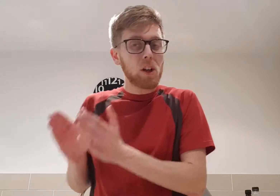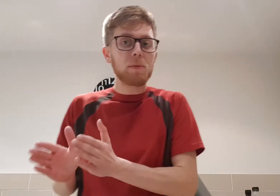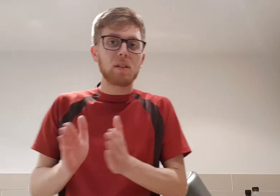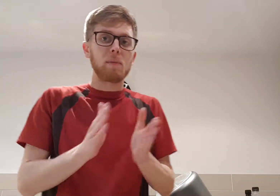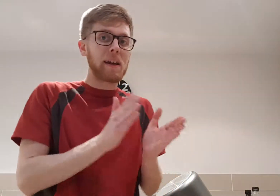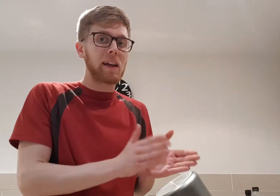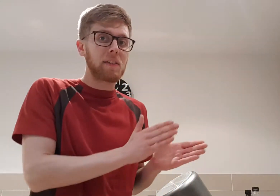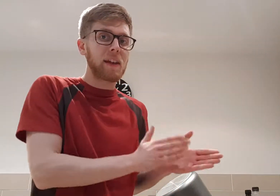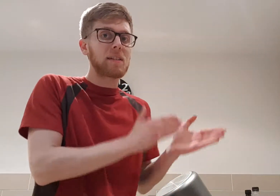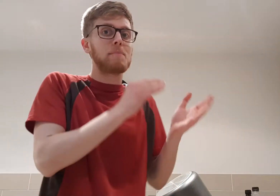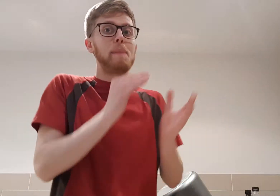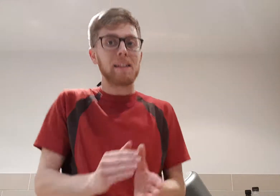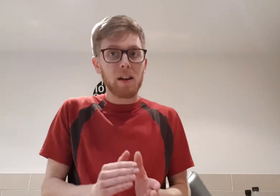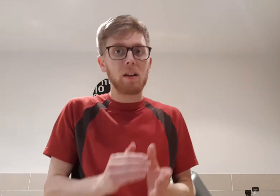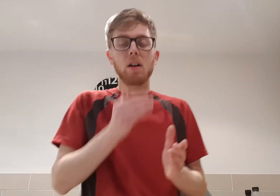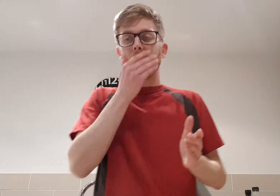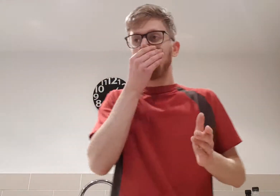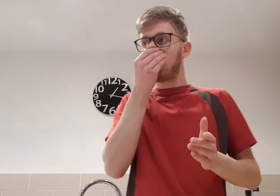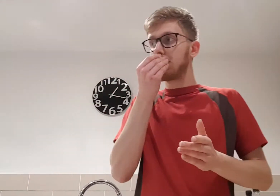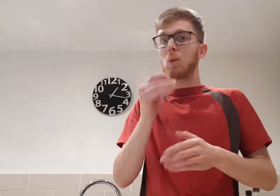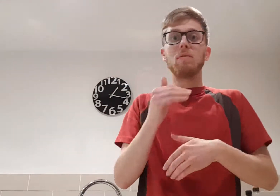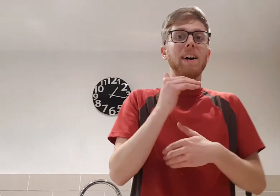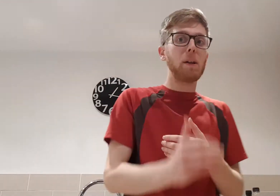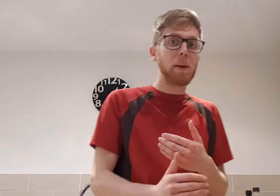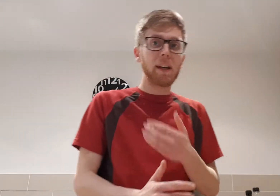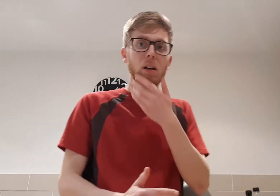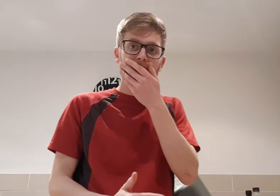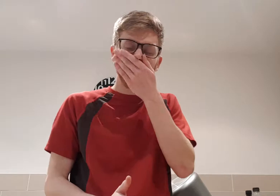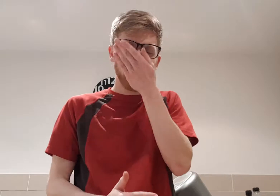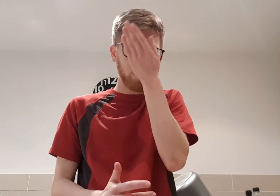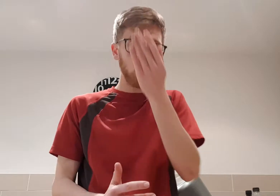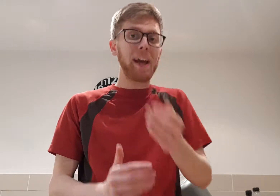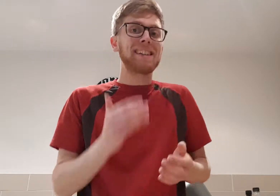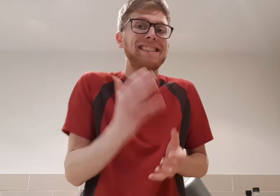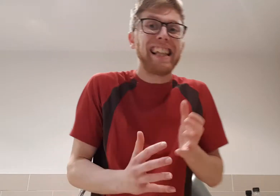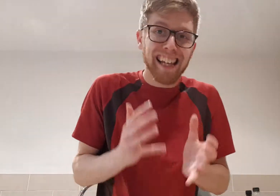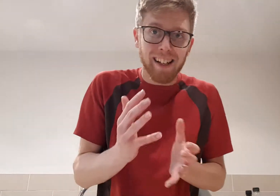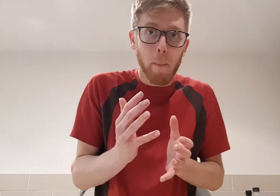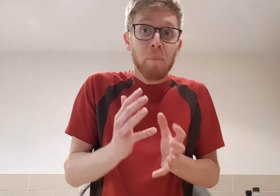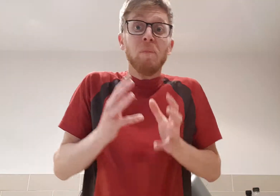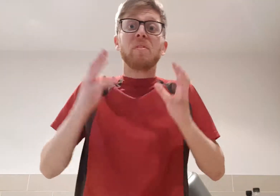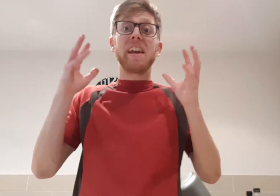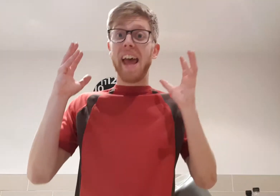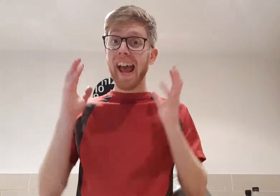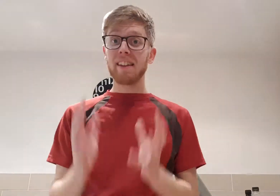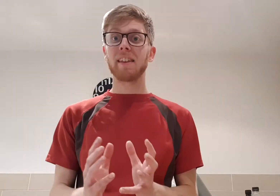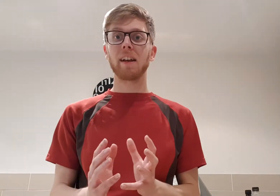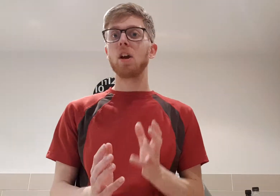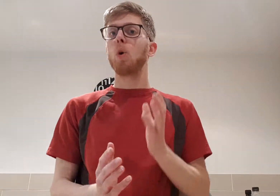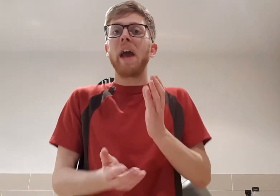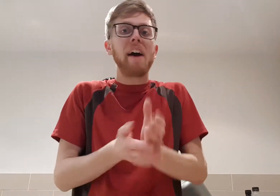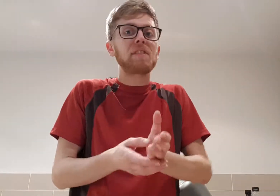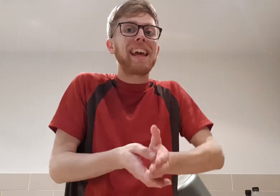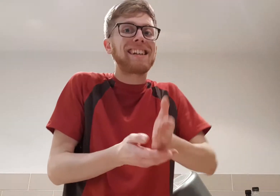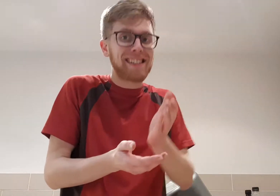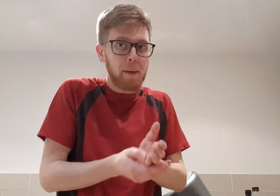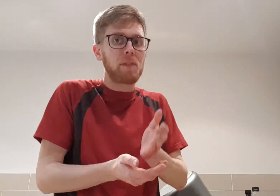comes to making things better, when it comes to developing, when it comes to excelling in anything, we have to accept the